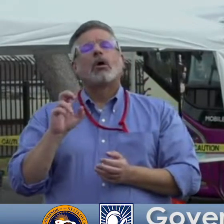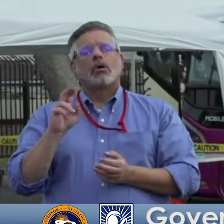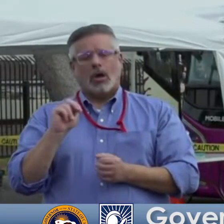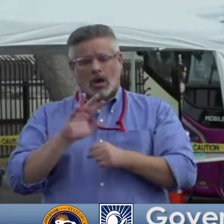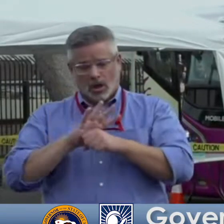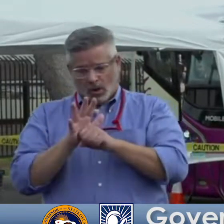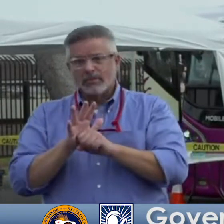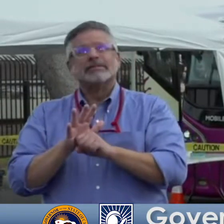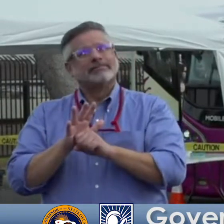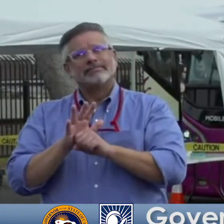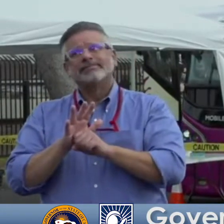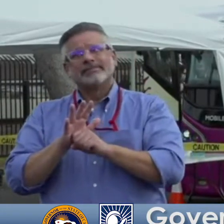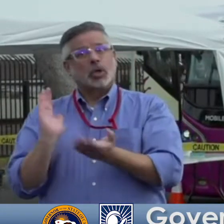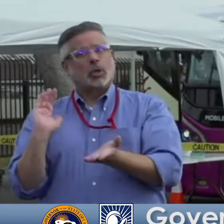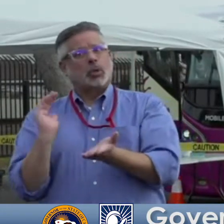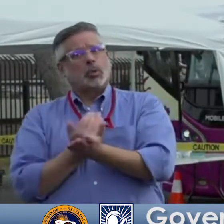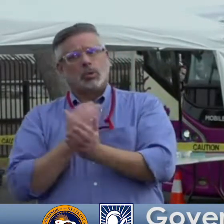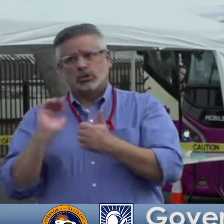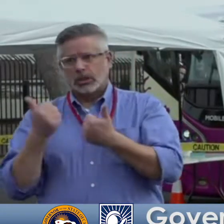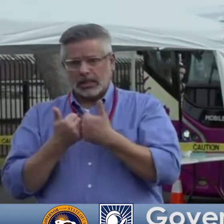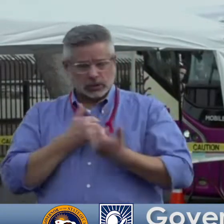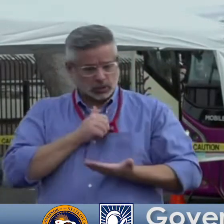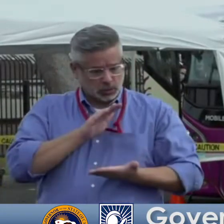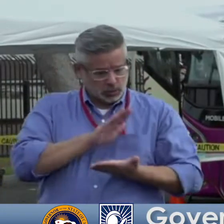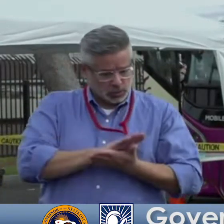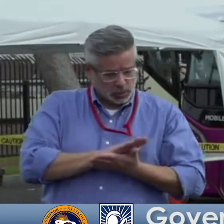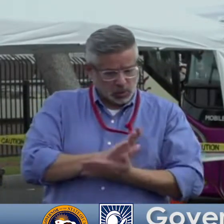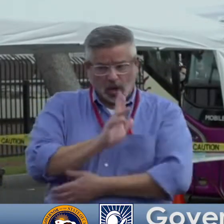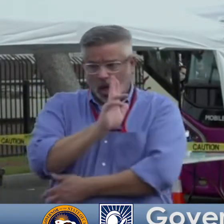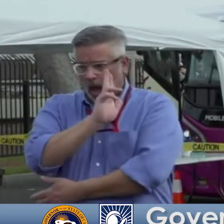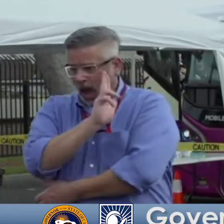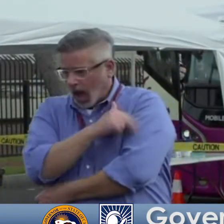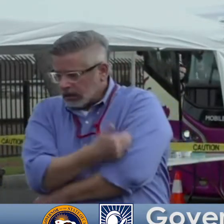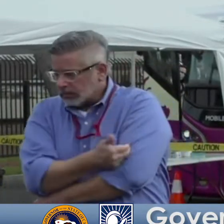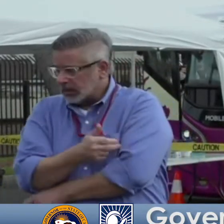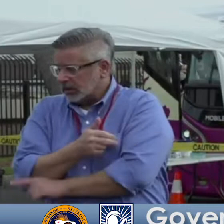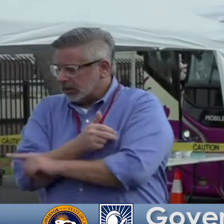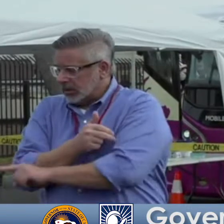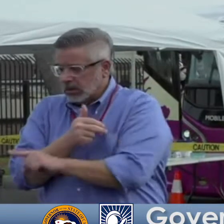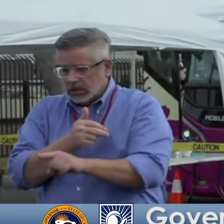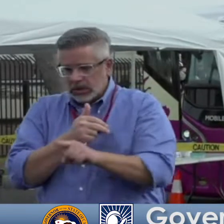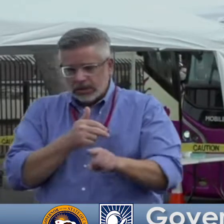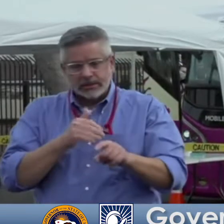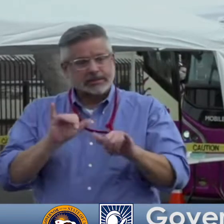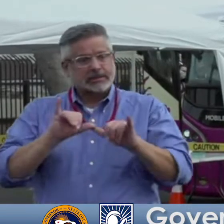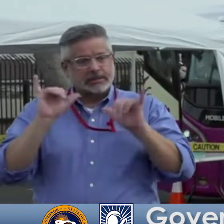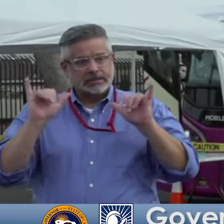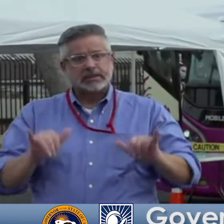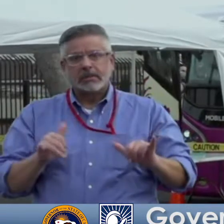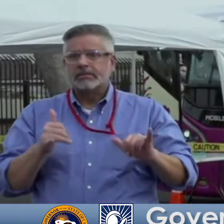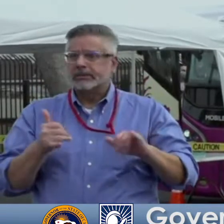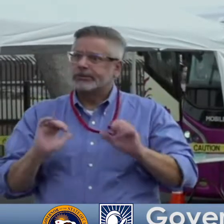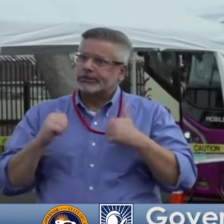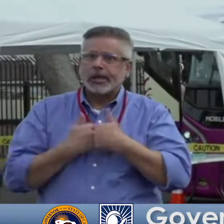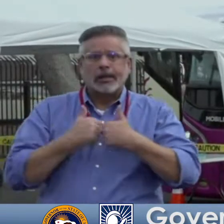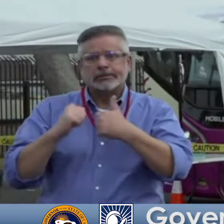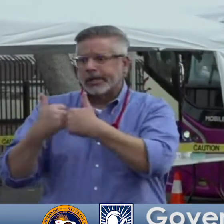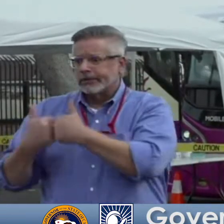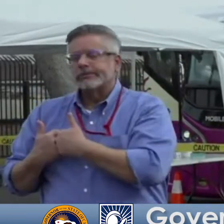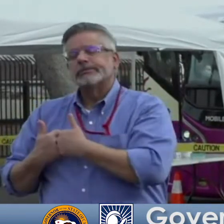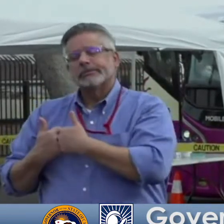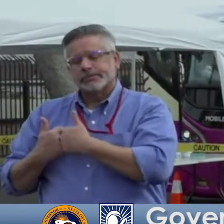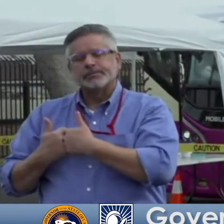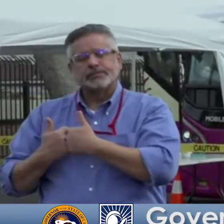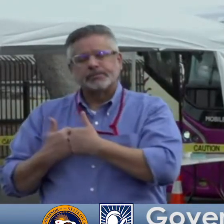new challenges for our schools, for our hospitals, and for our testing system. We're right now